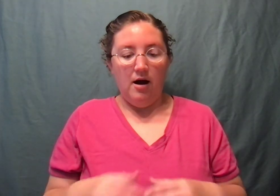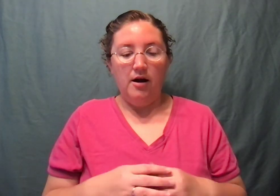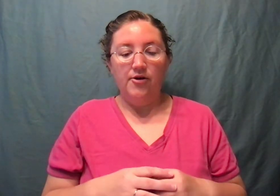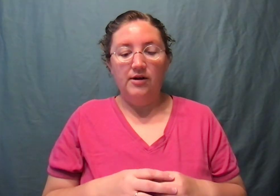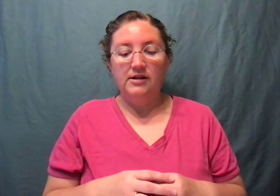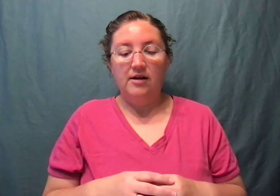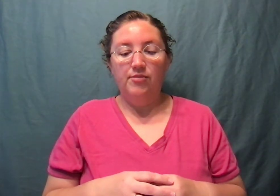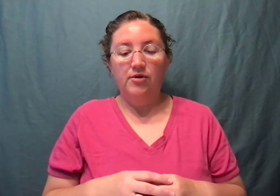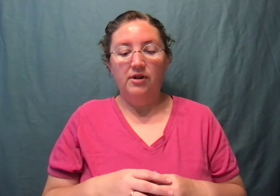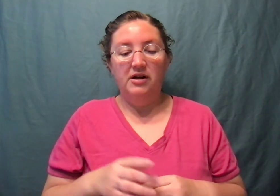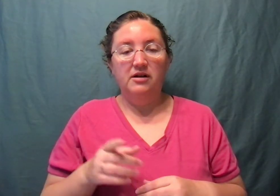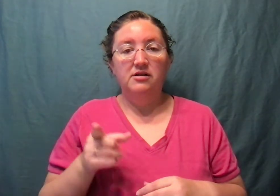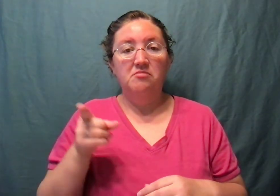Another example is,